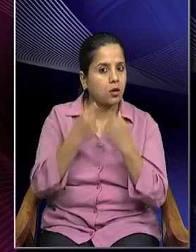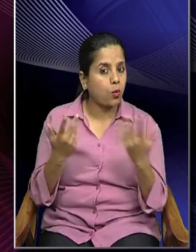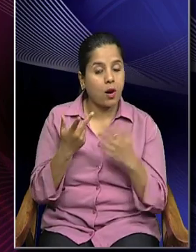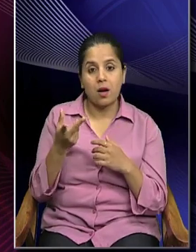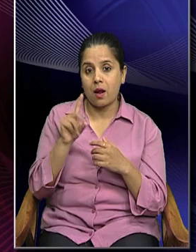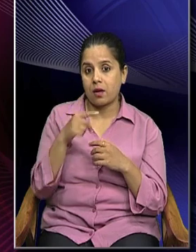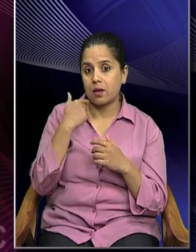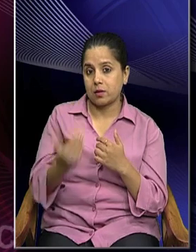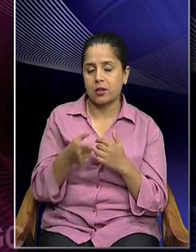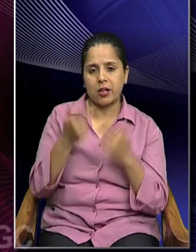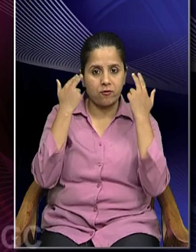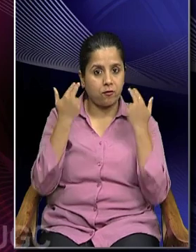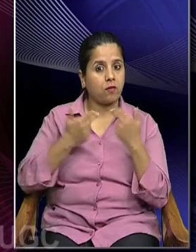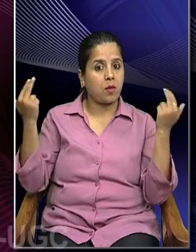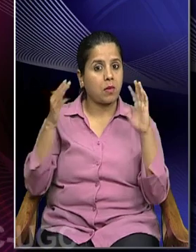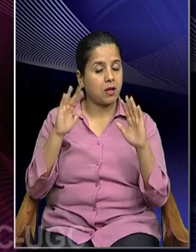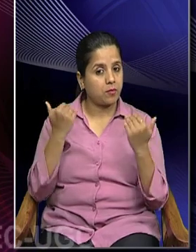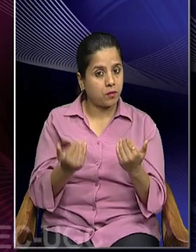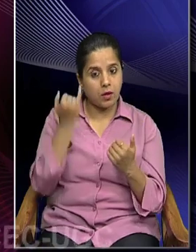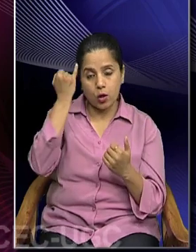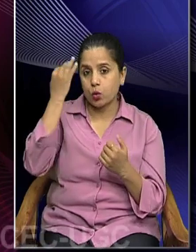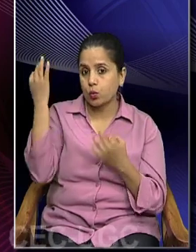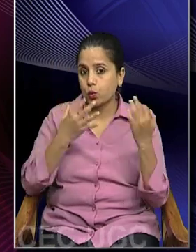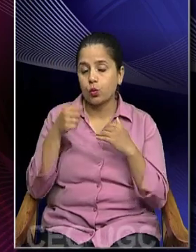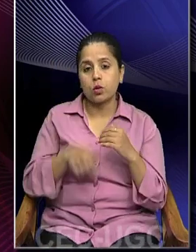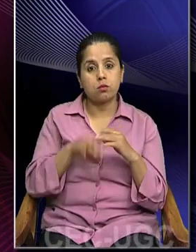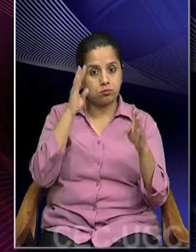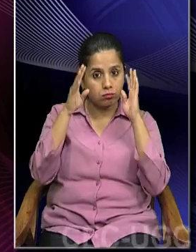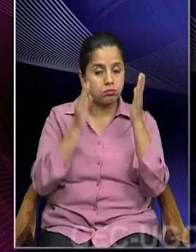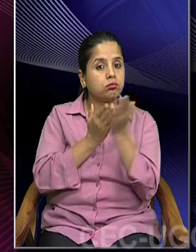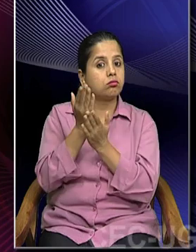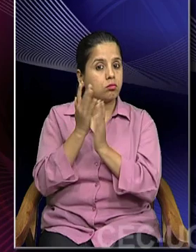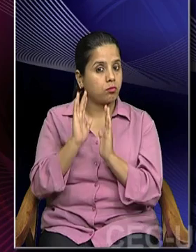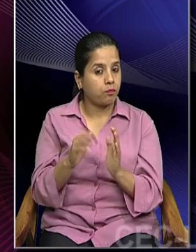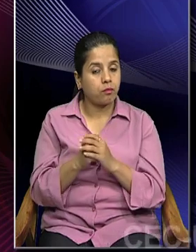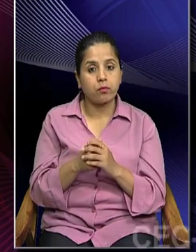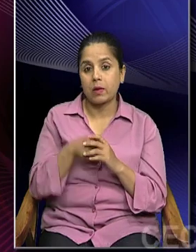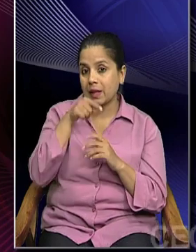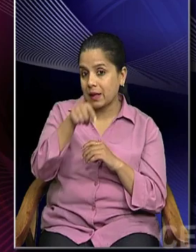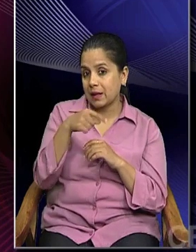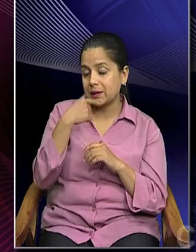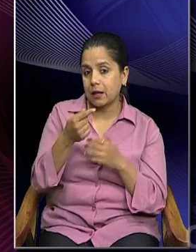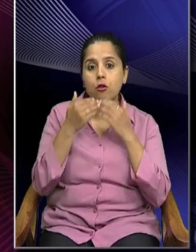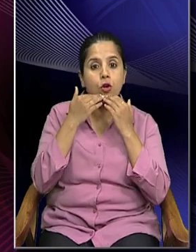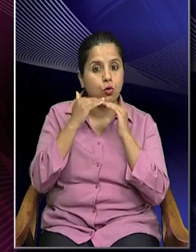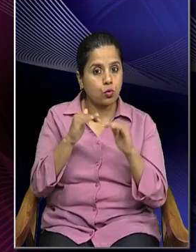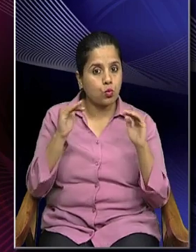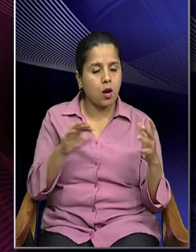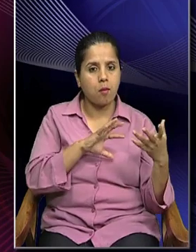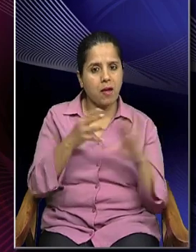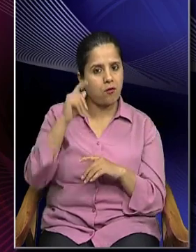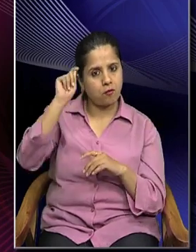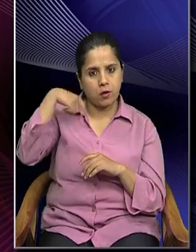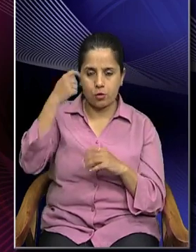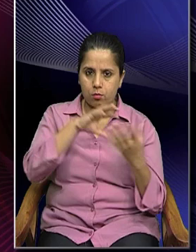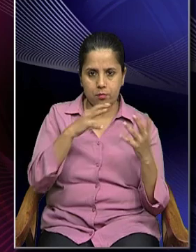again a very famous innovative assessment technique. In this, the students create the